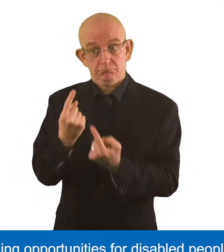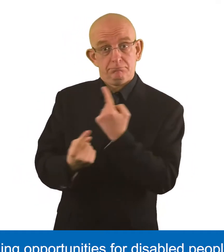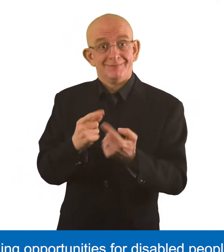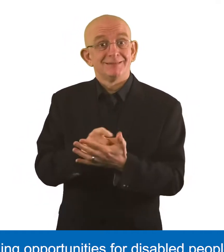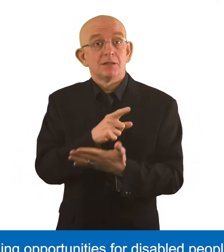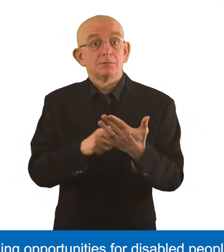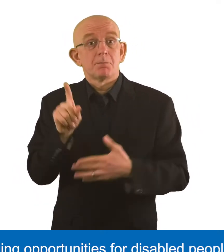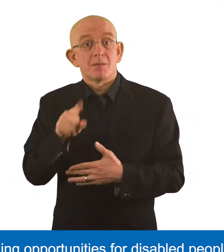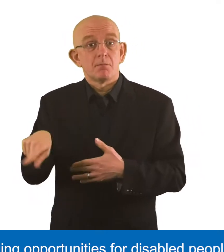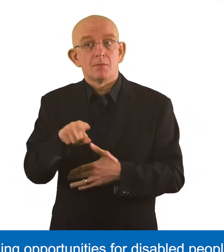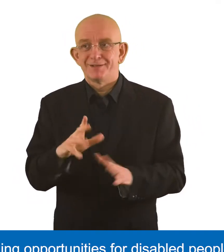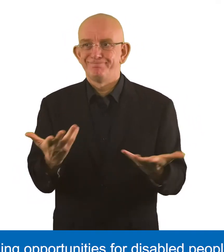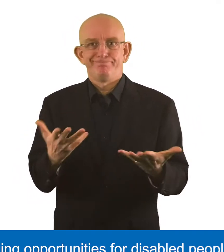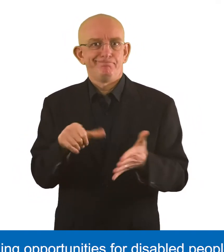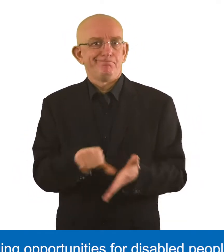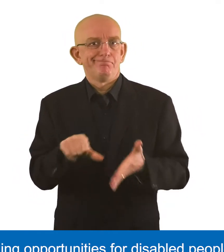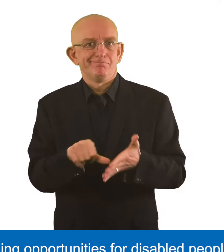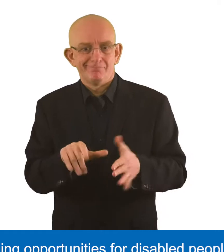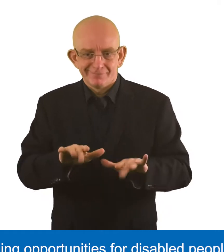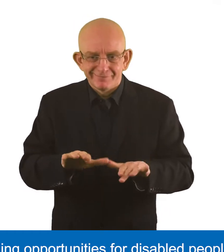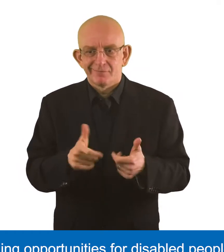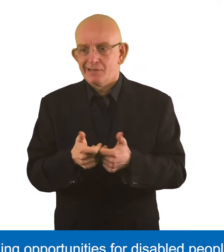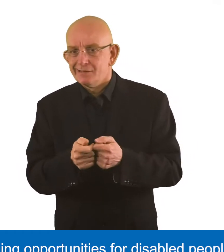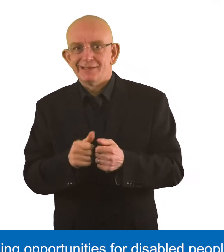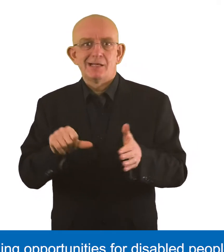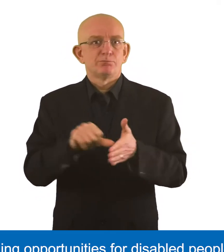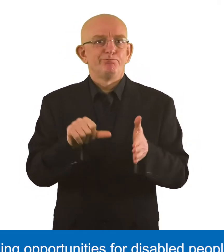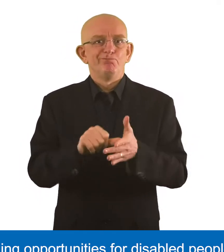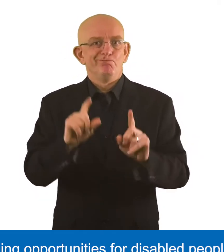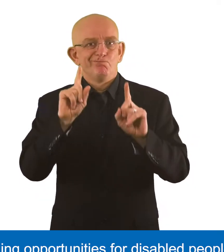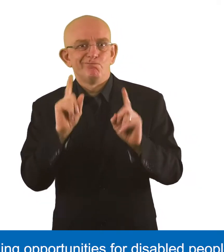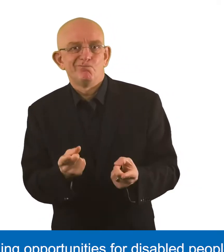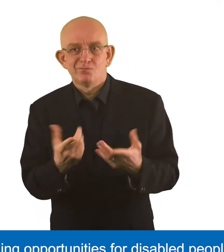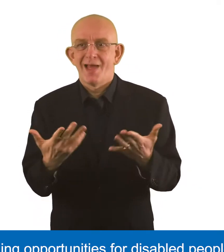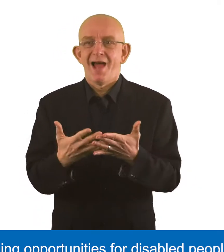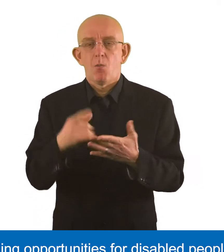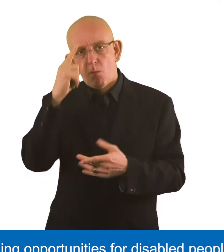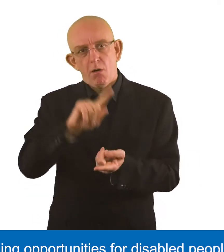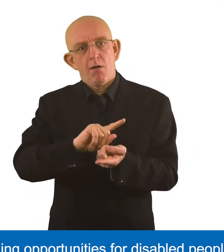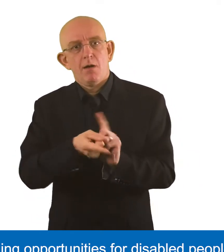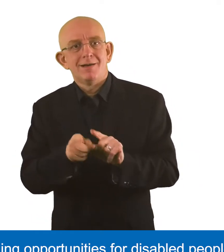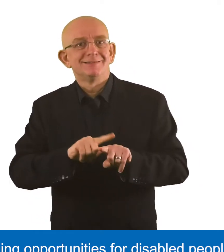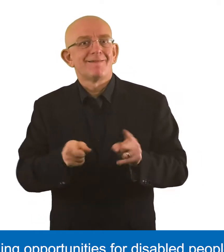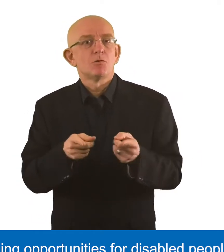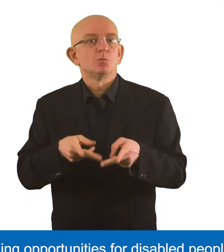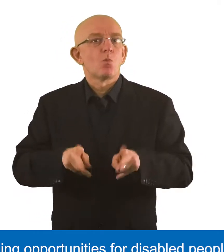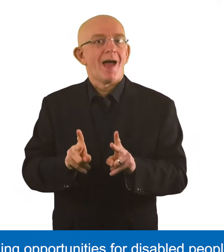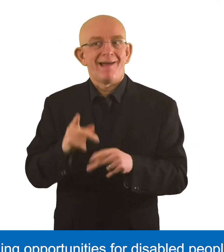We will also be providing opportunities for disabled people who don't have access to or cannot use digital means